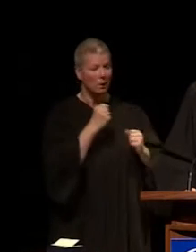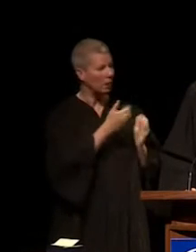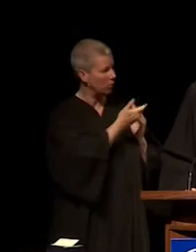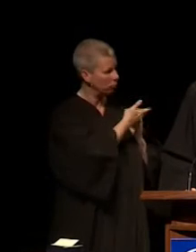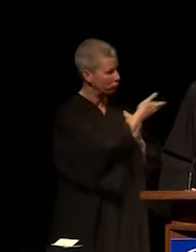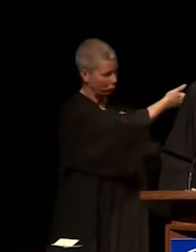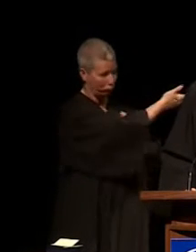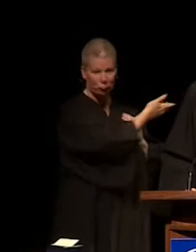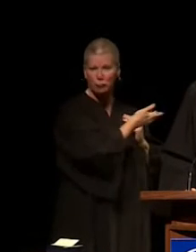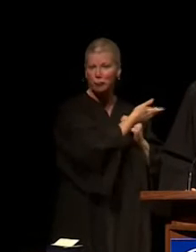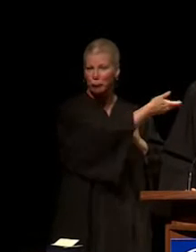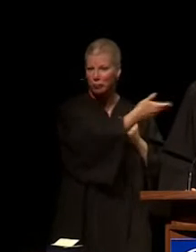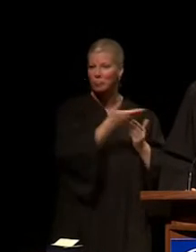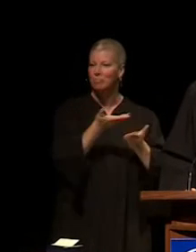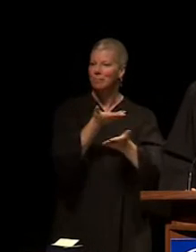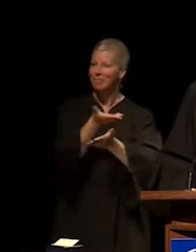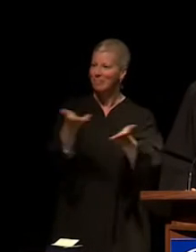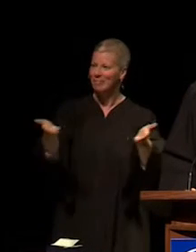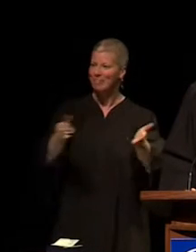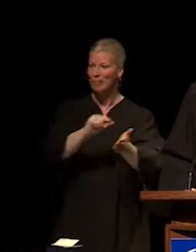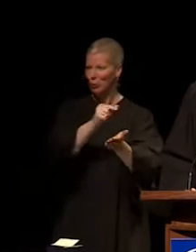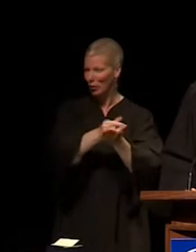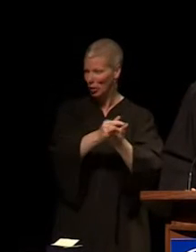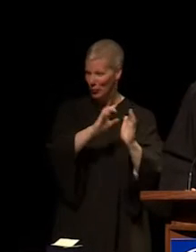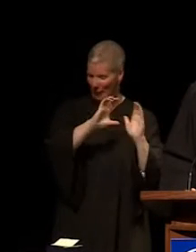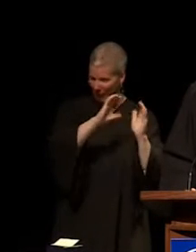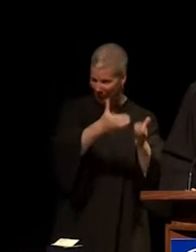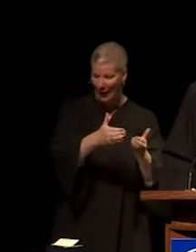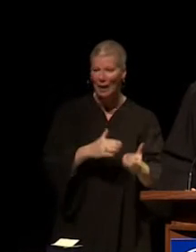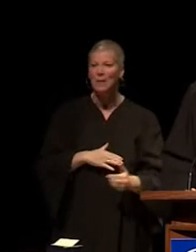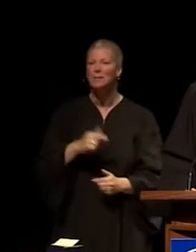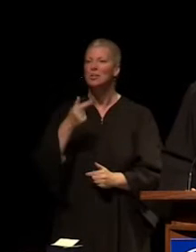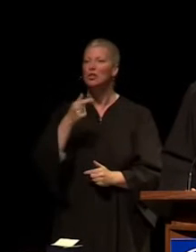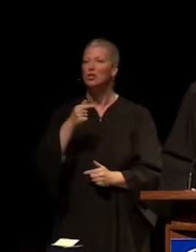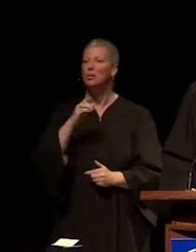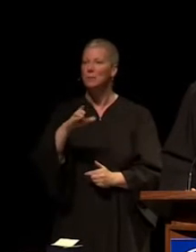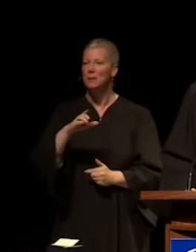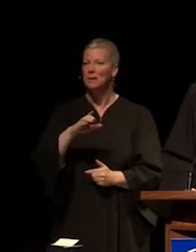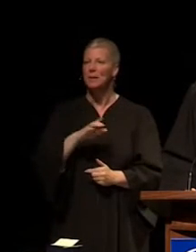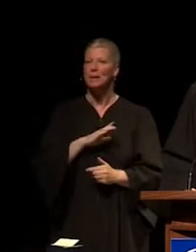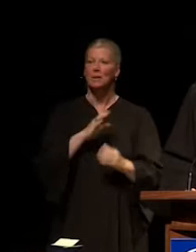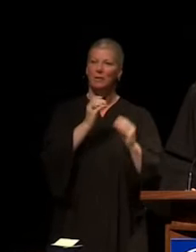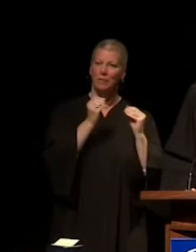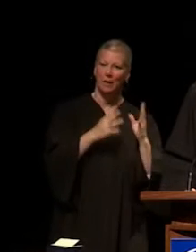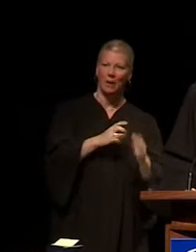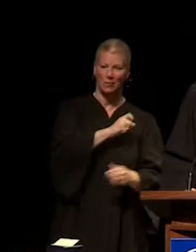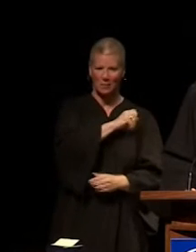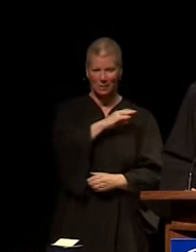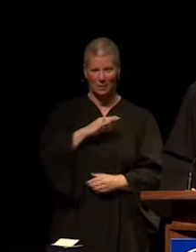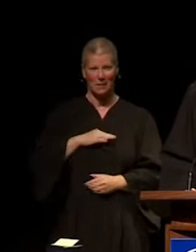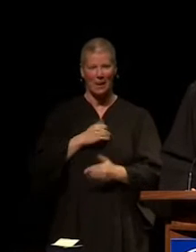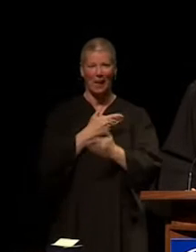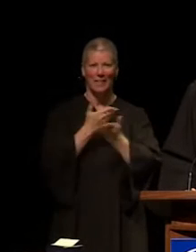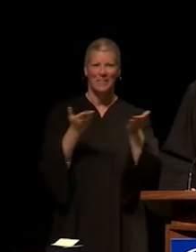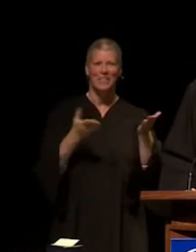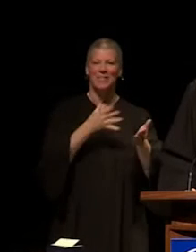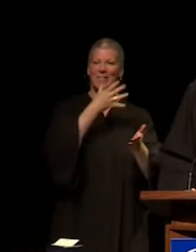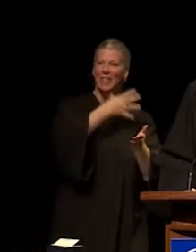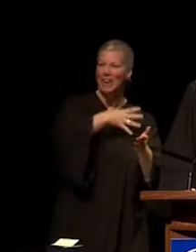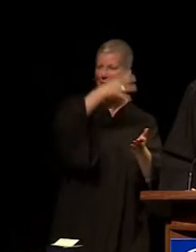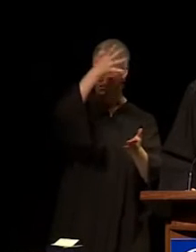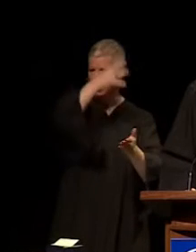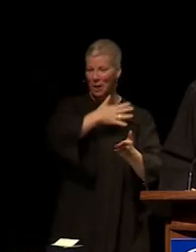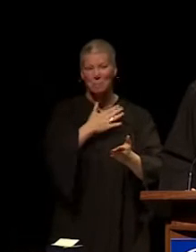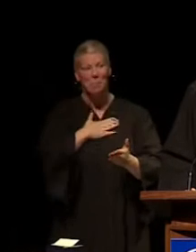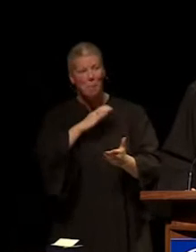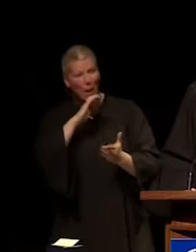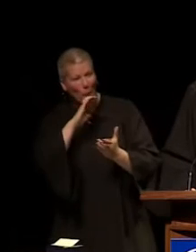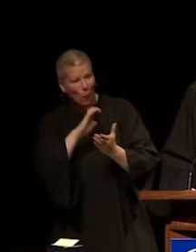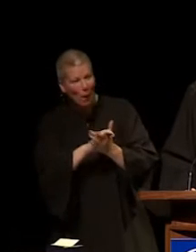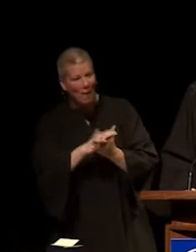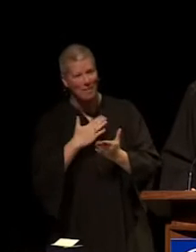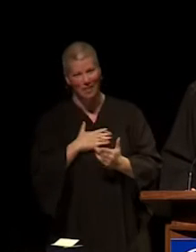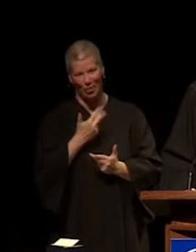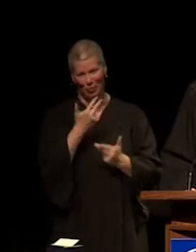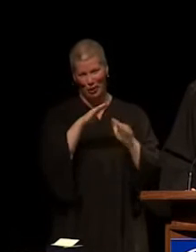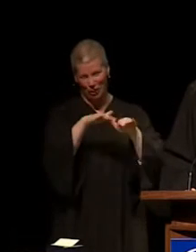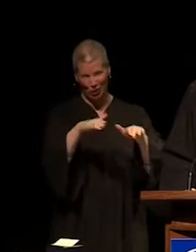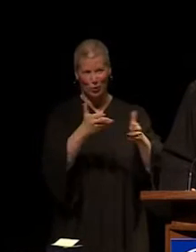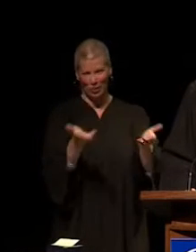Party, graduates, George Brown faculty and staff, ladies and gentlemen, my wife and 3 of my kids are here.